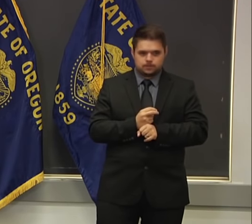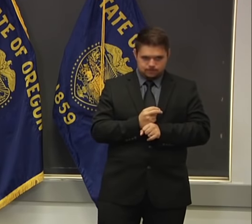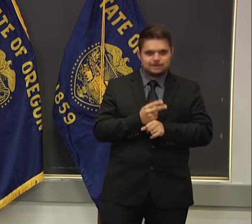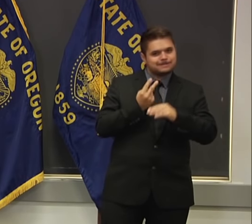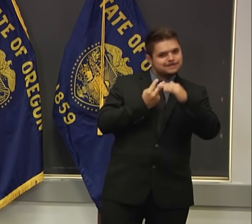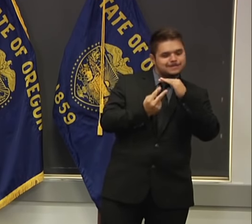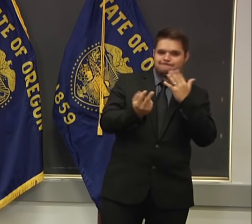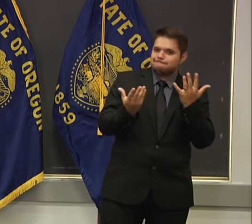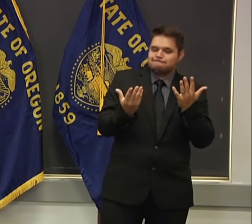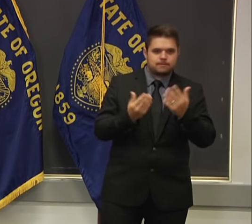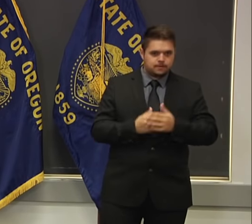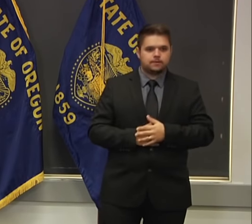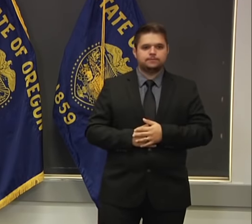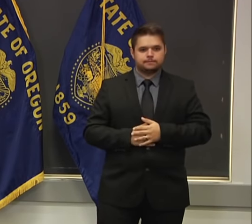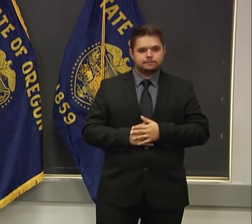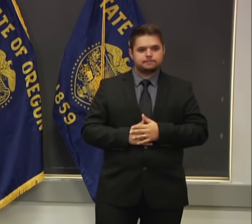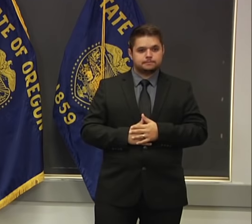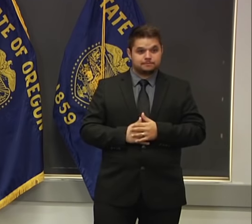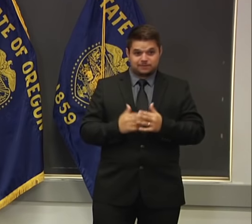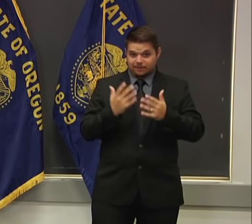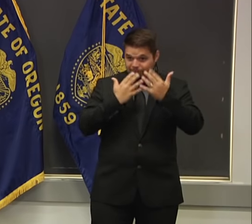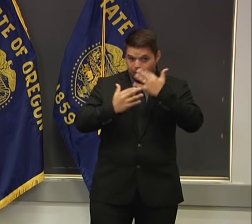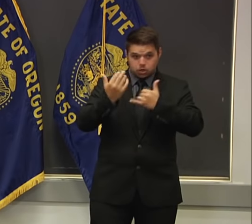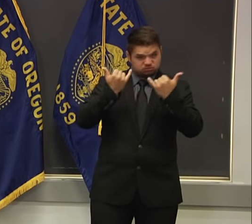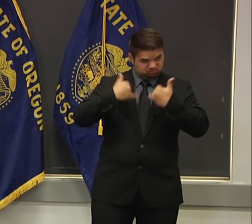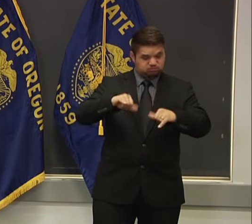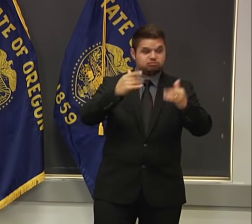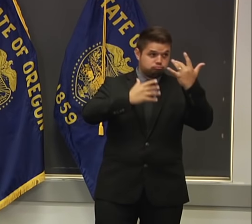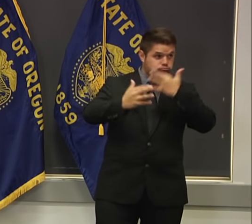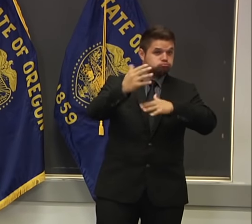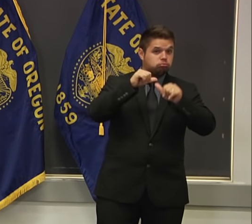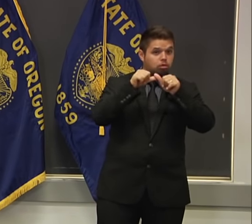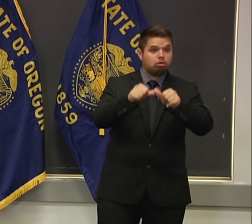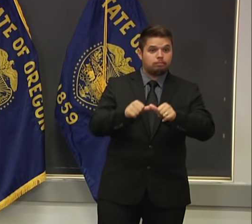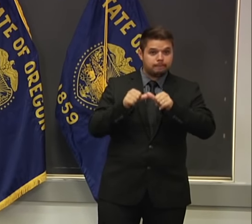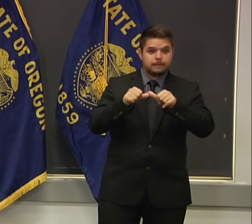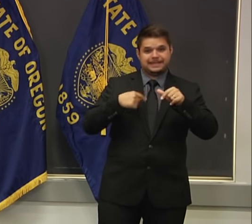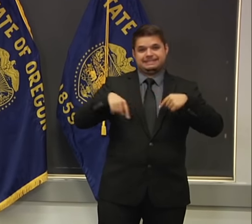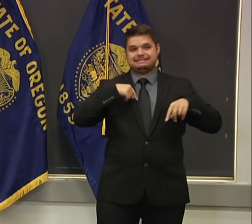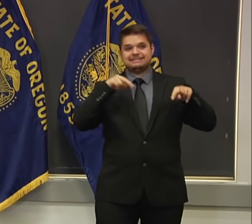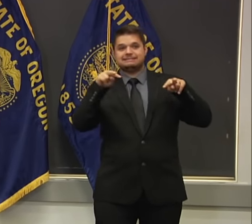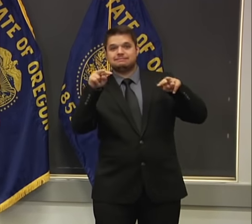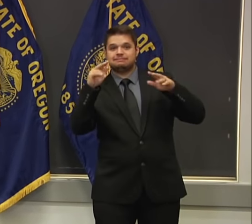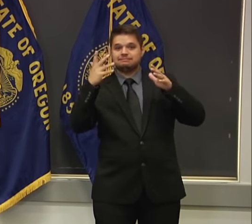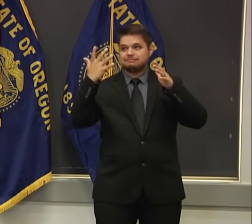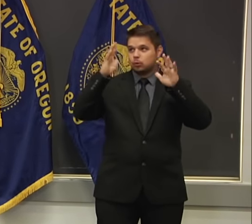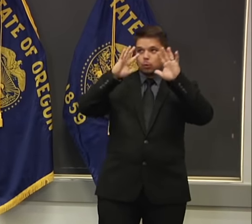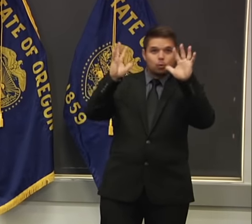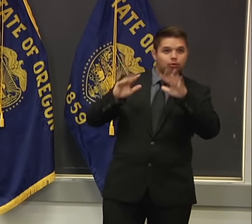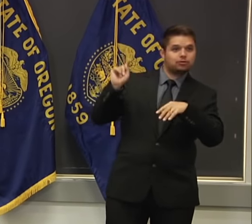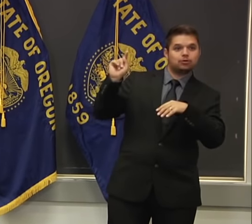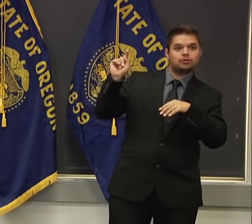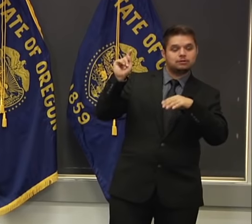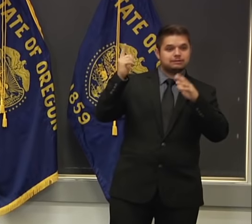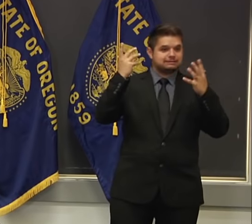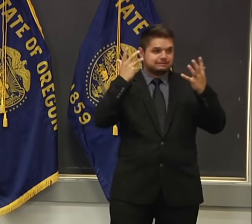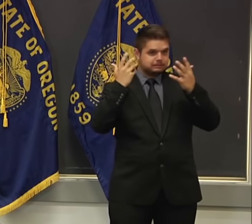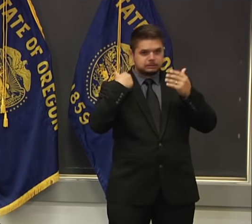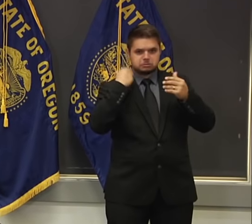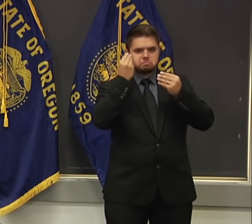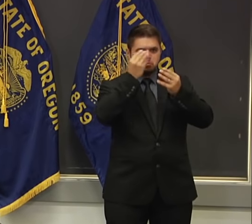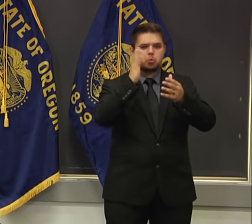that are still on the landscape, we're going to have to just keep our eyes on the changing conditions and update you when we have more information. We